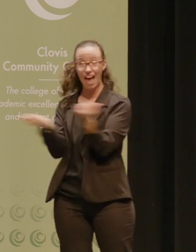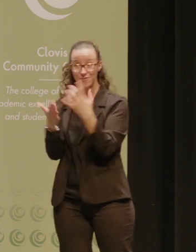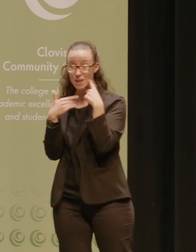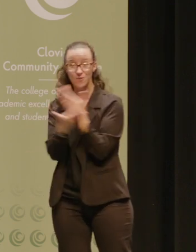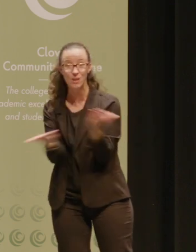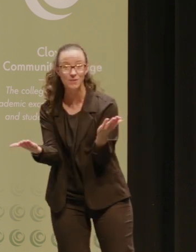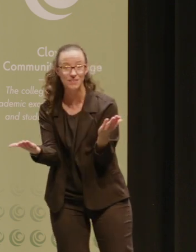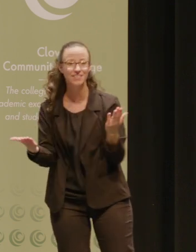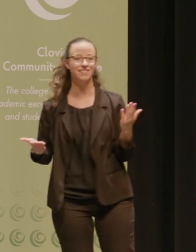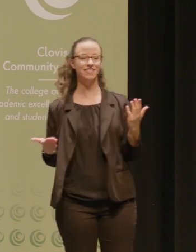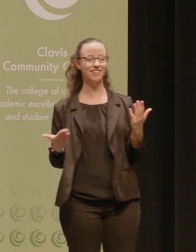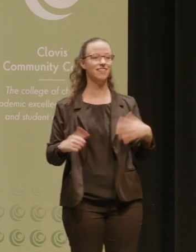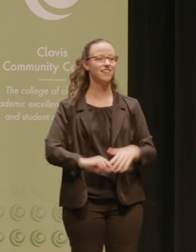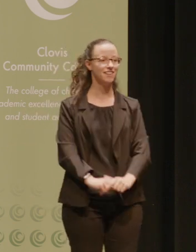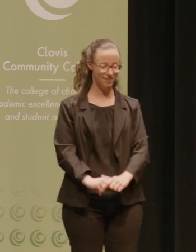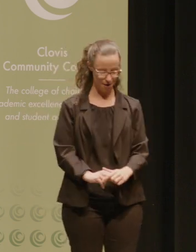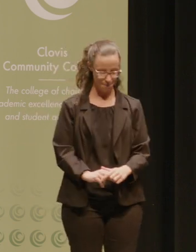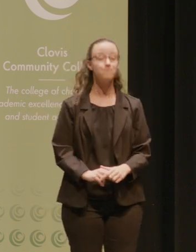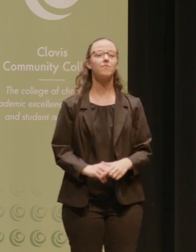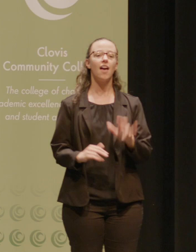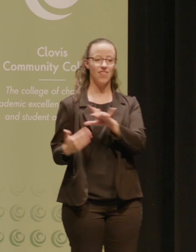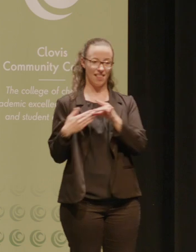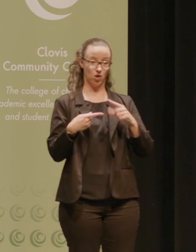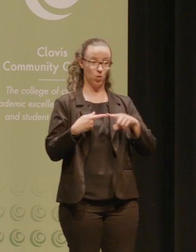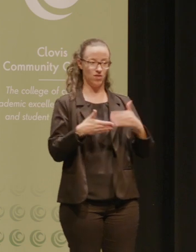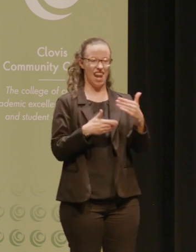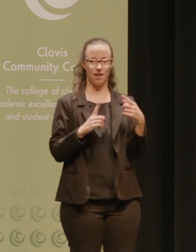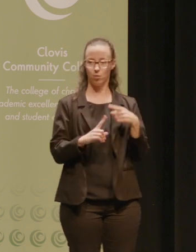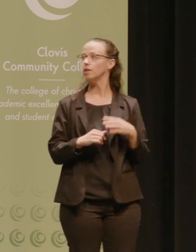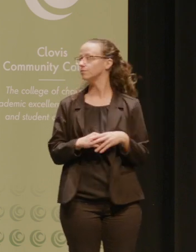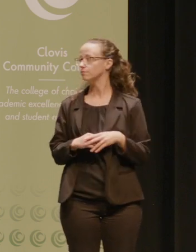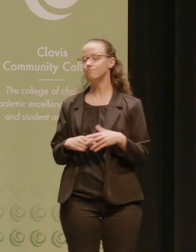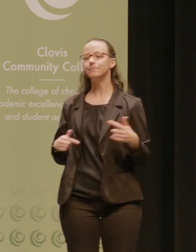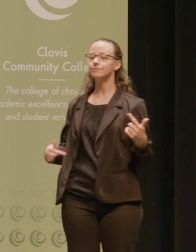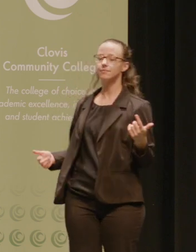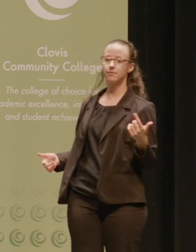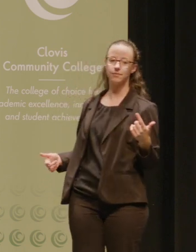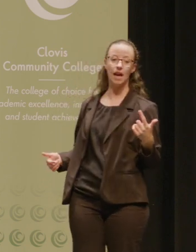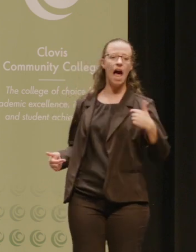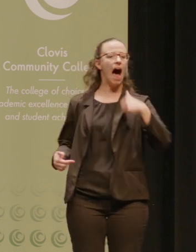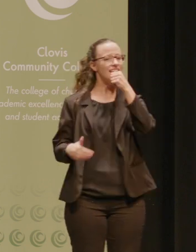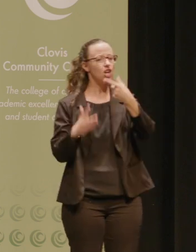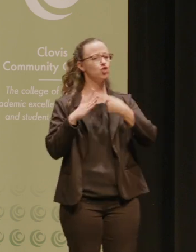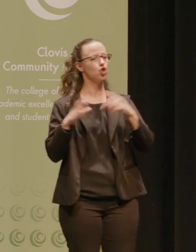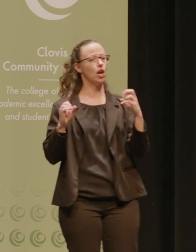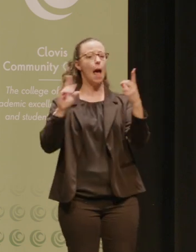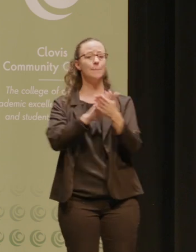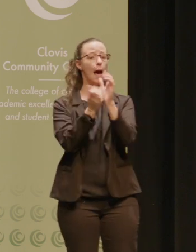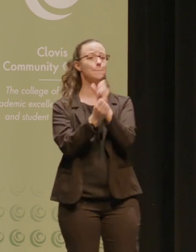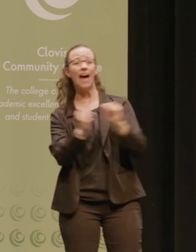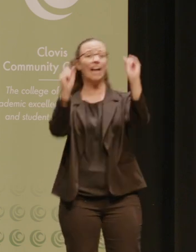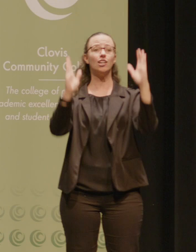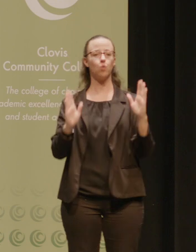that you see, I handpicked for you. And then that leads me to the next point, while I love it. While I didn't get into education to be a hero,